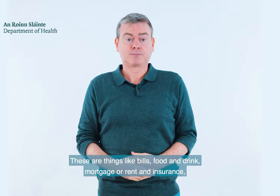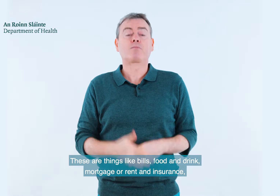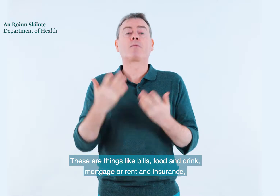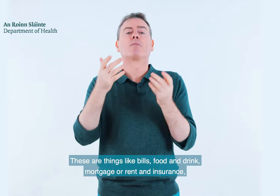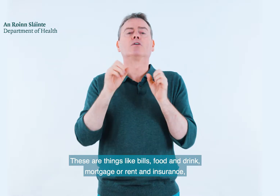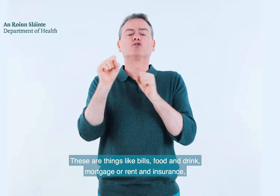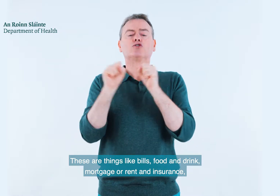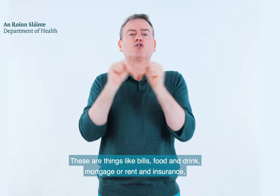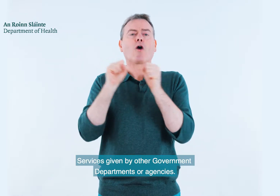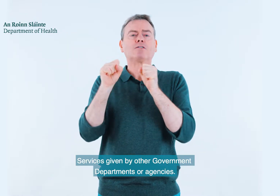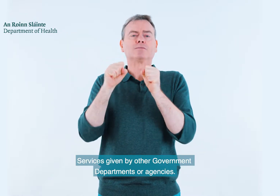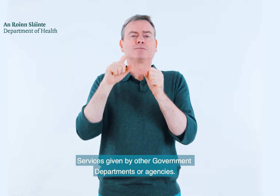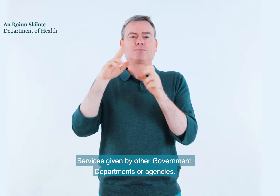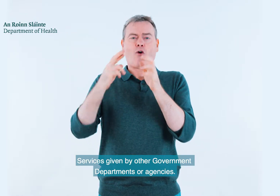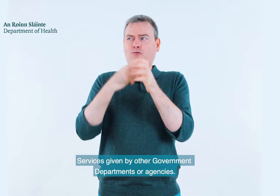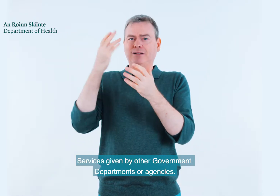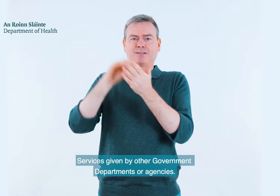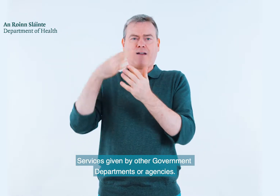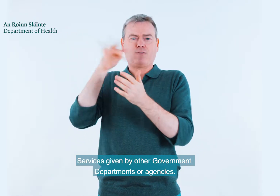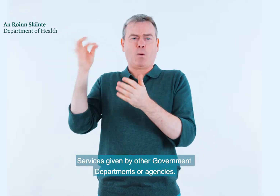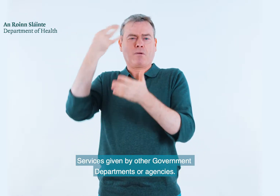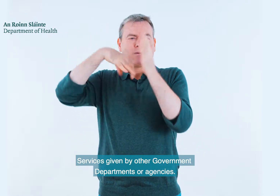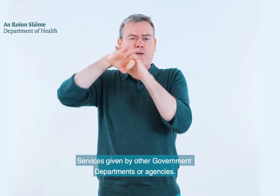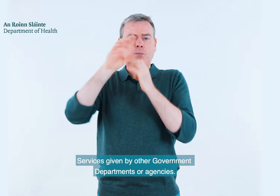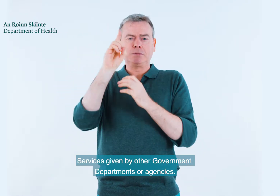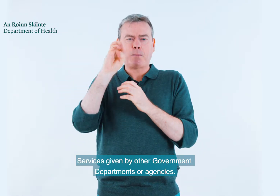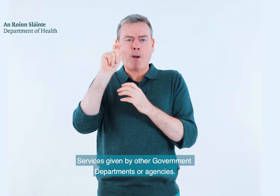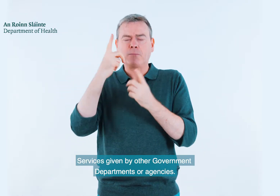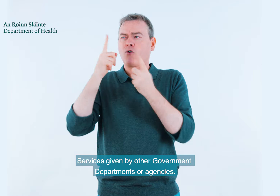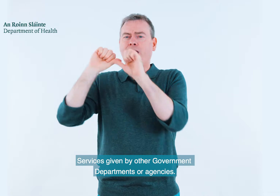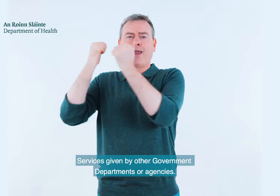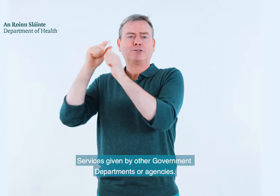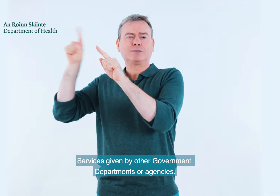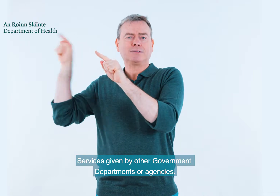Services given by other government departments or agencies.